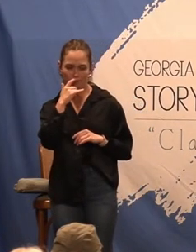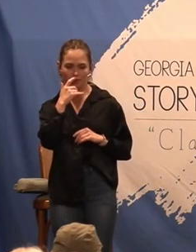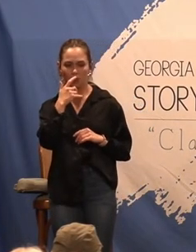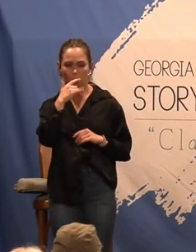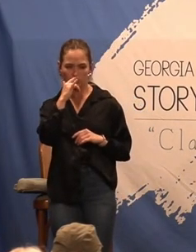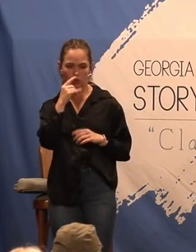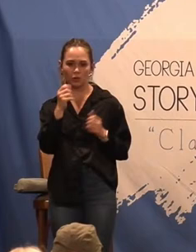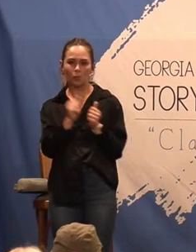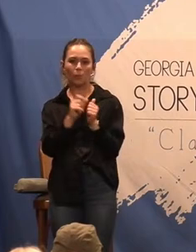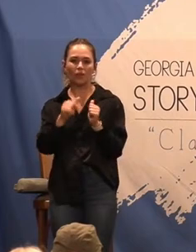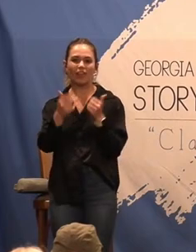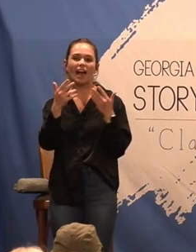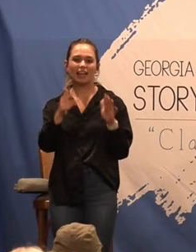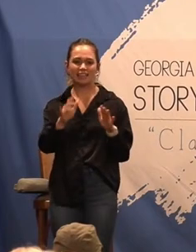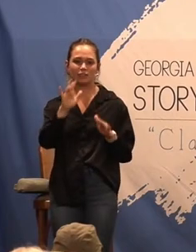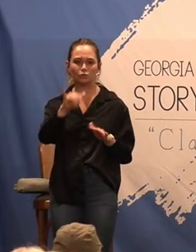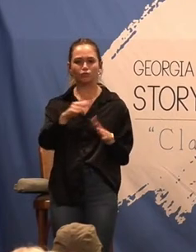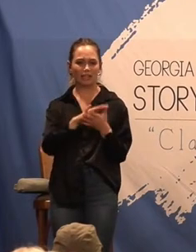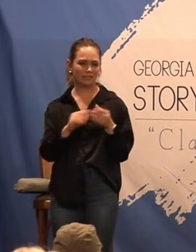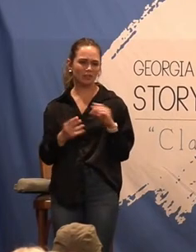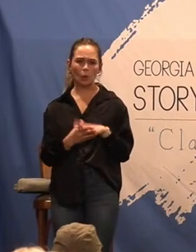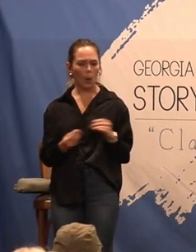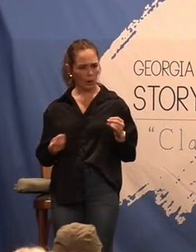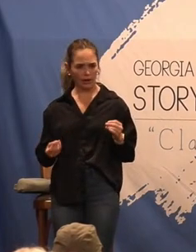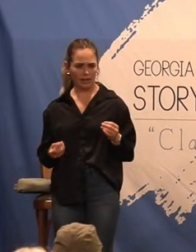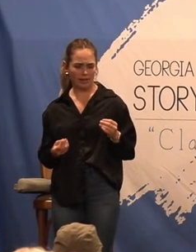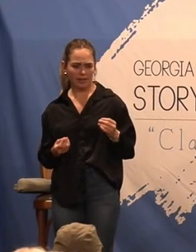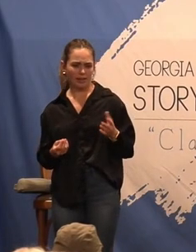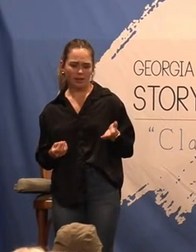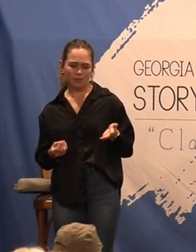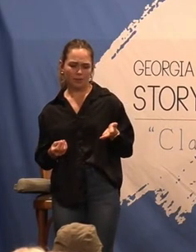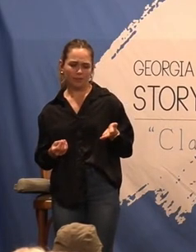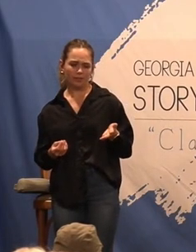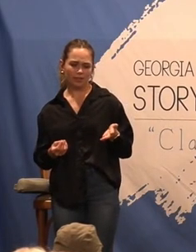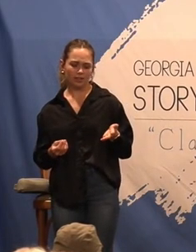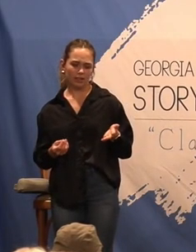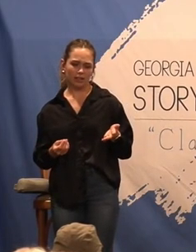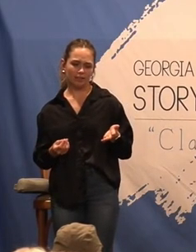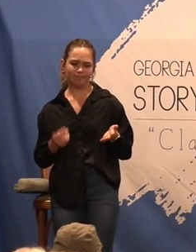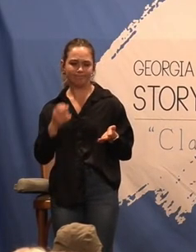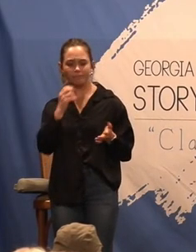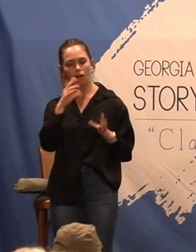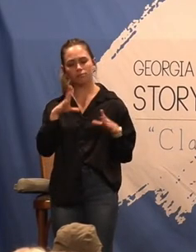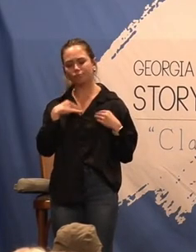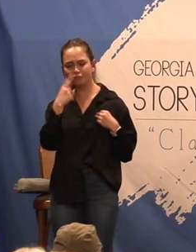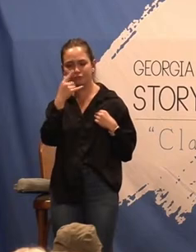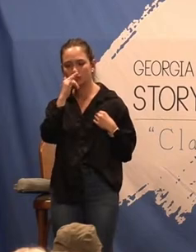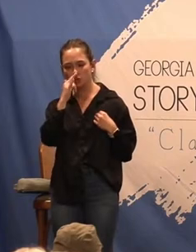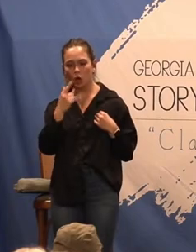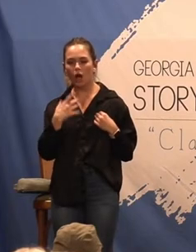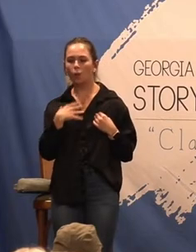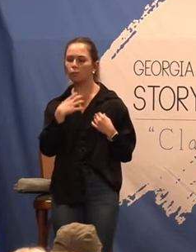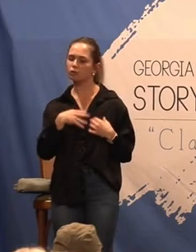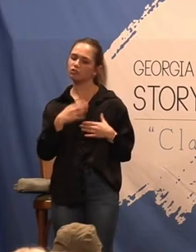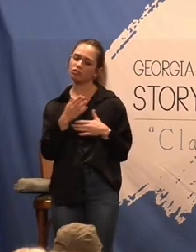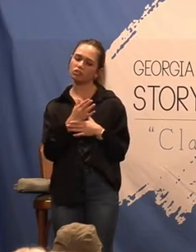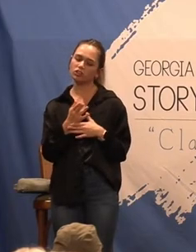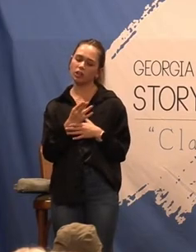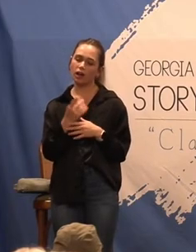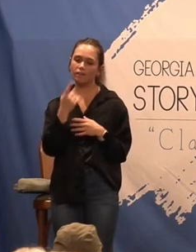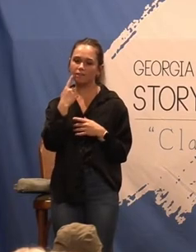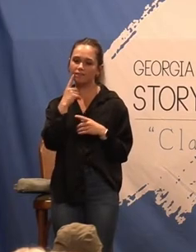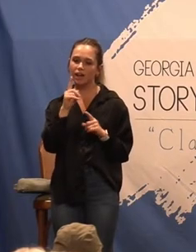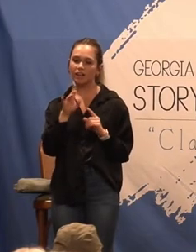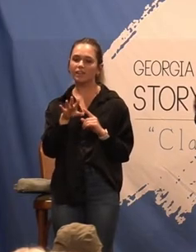that ending to that fable. I sat with that for a while, wishing I could share it, and then finally